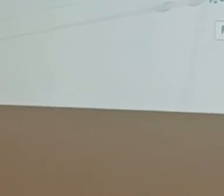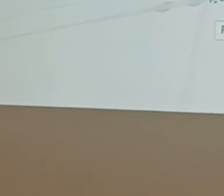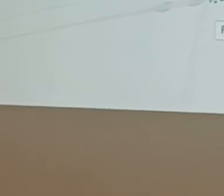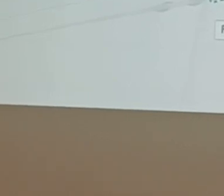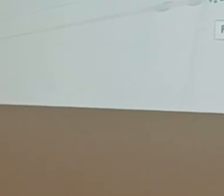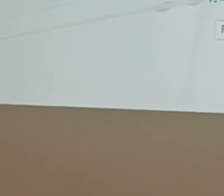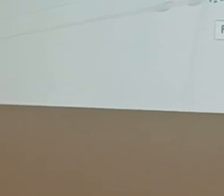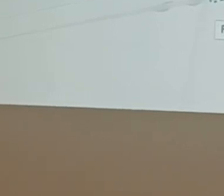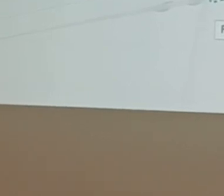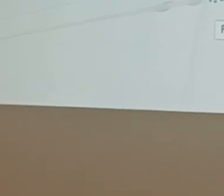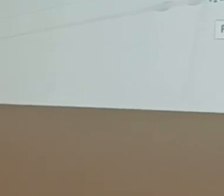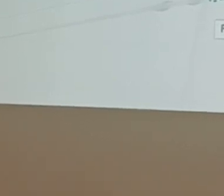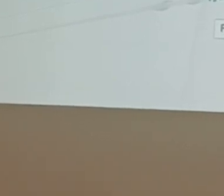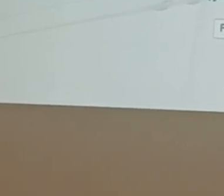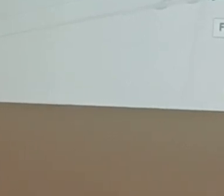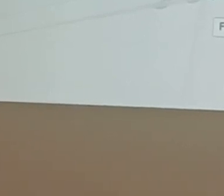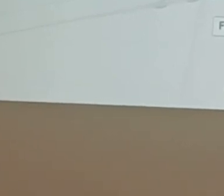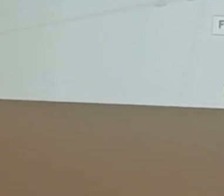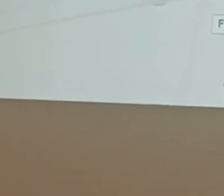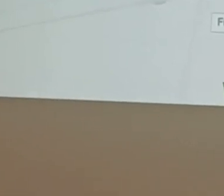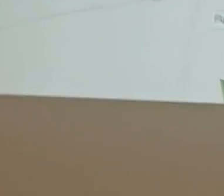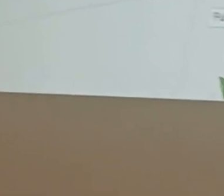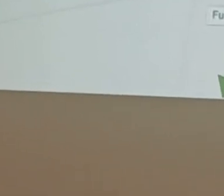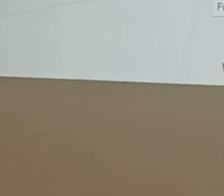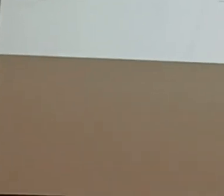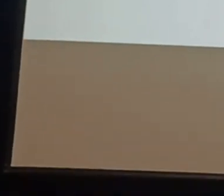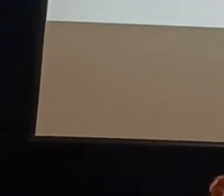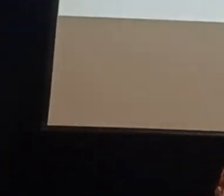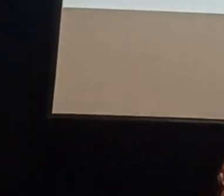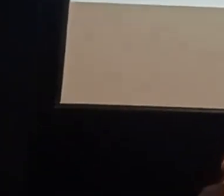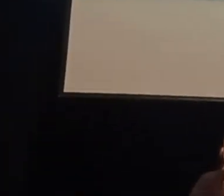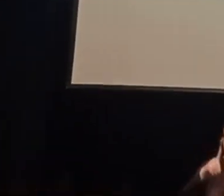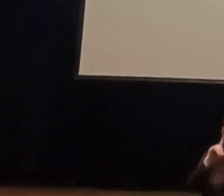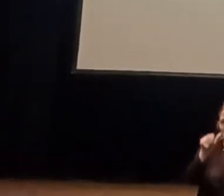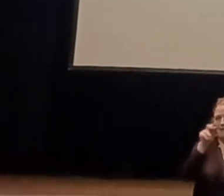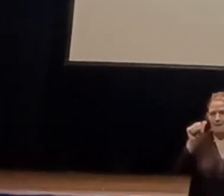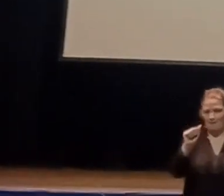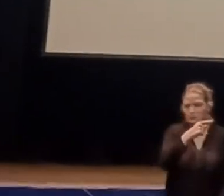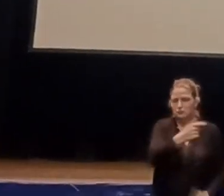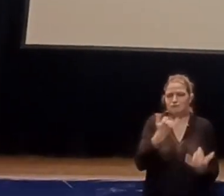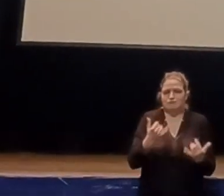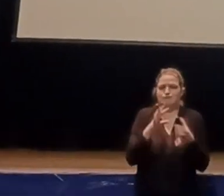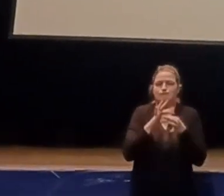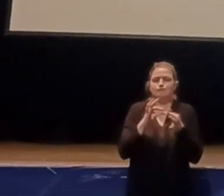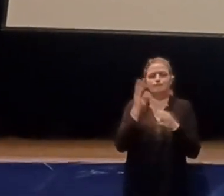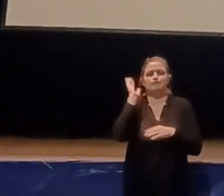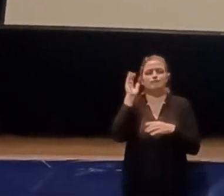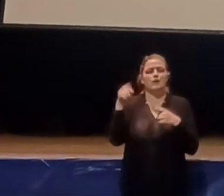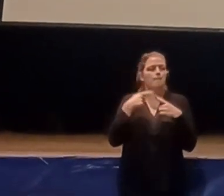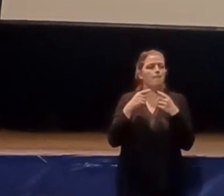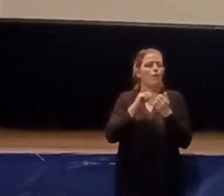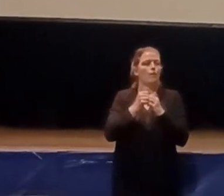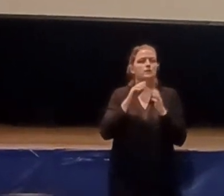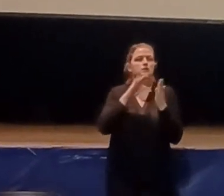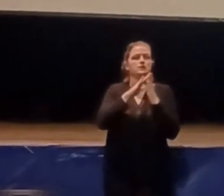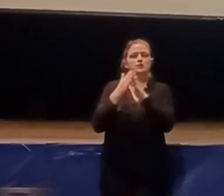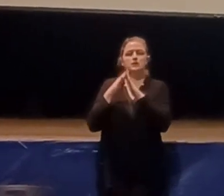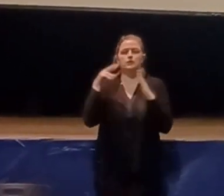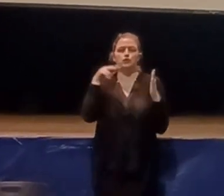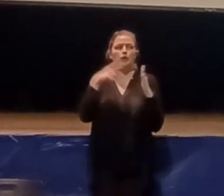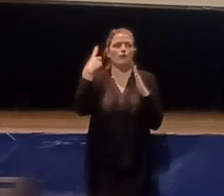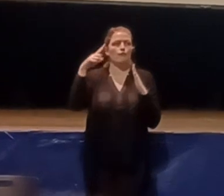So with that, I would love to pass it to Diana, who's going to talk a little bit more about what the city's taken a look at